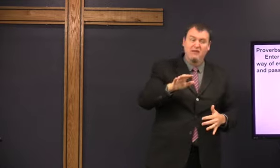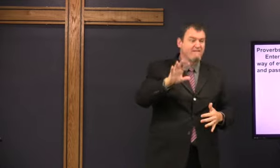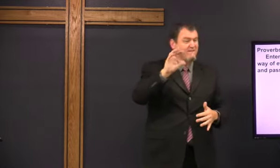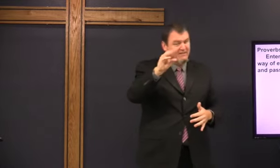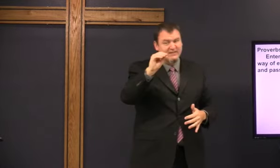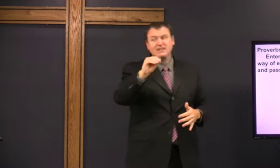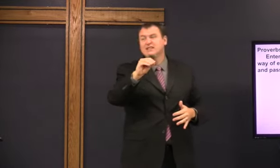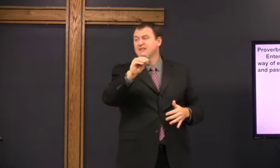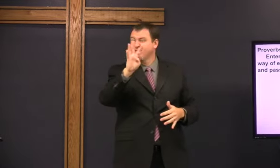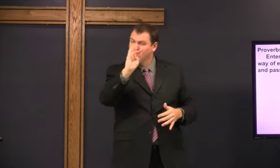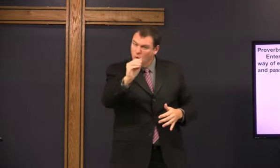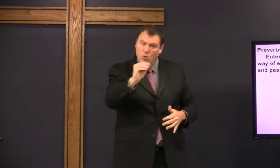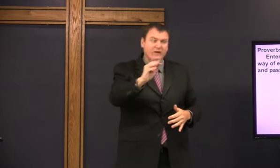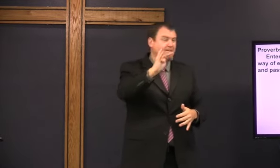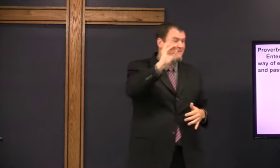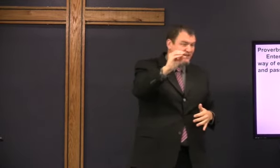would come from Newtown.